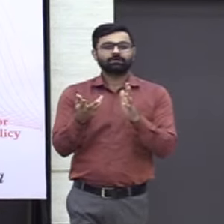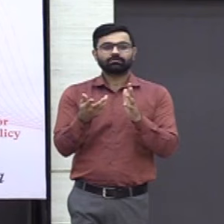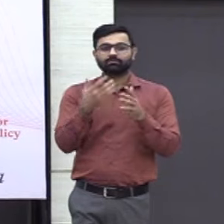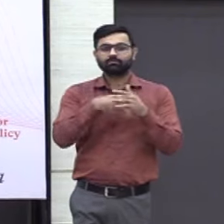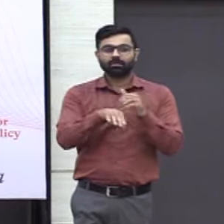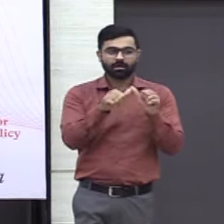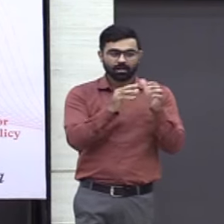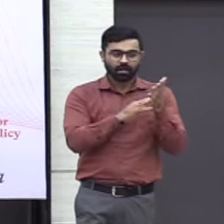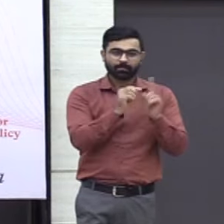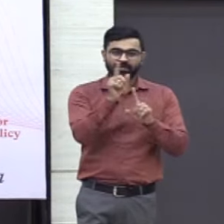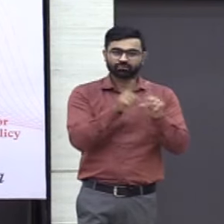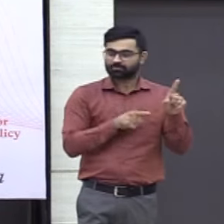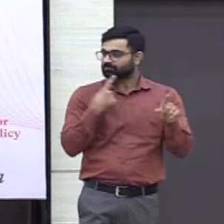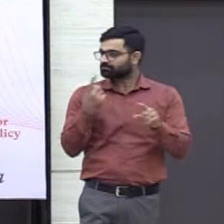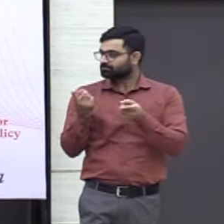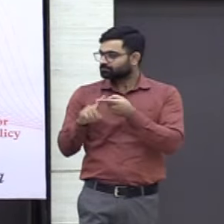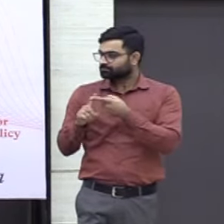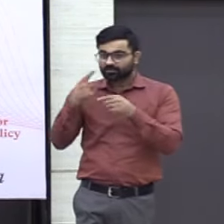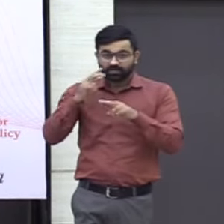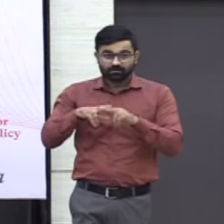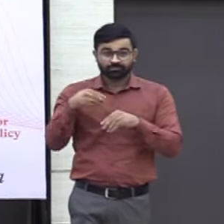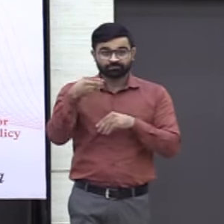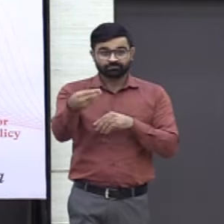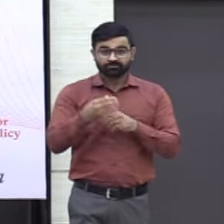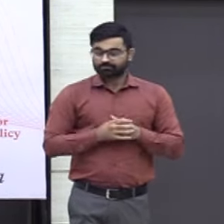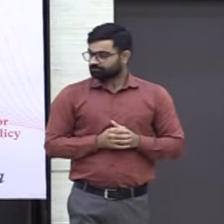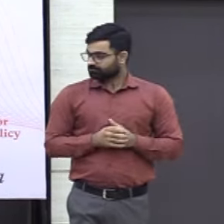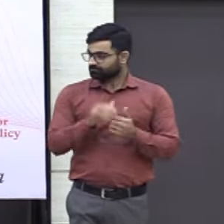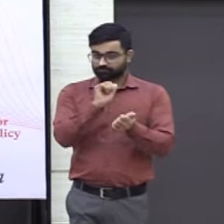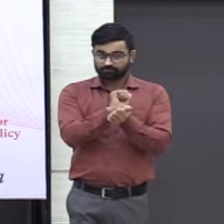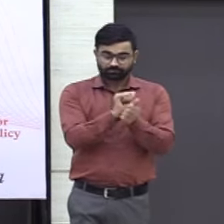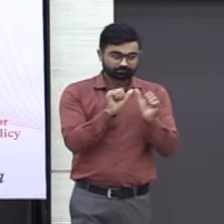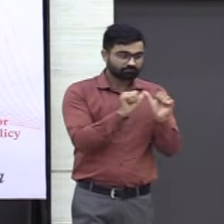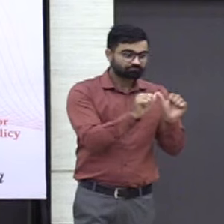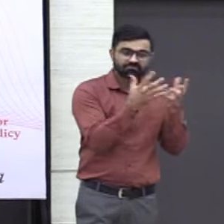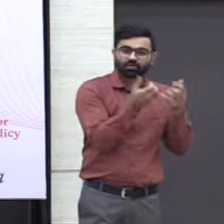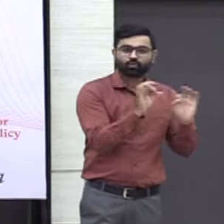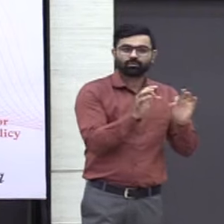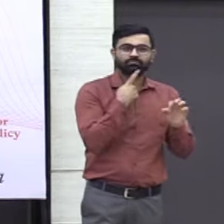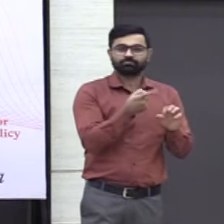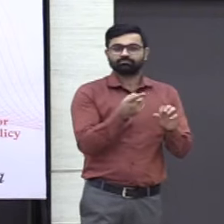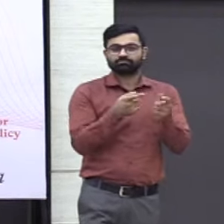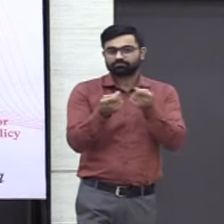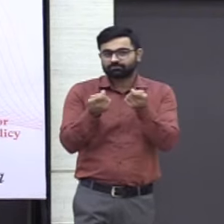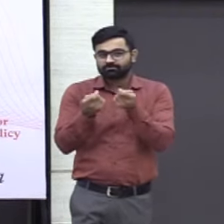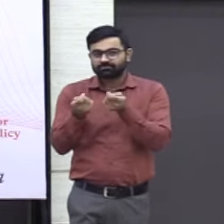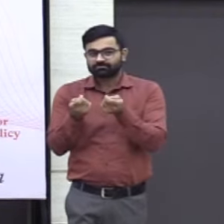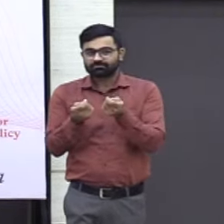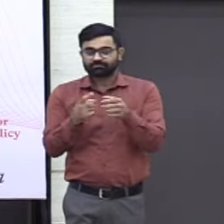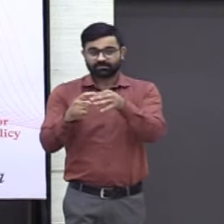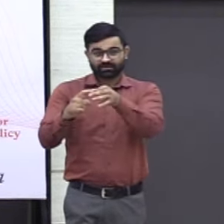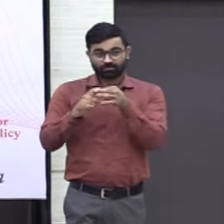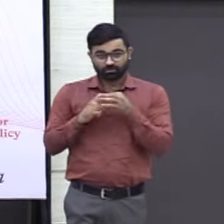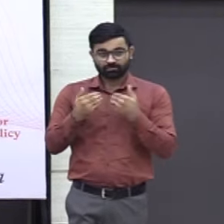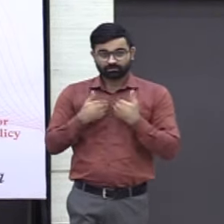of this cooperation? See, what happens is if you don't give police the answers they want, then you're not cooperating. But what if they ask me